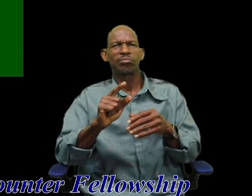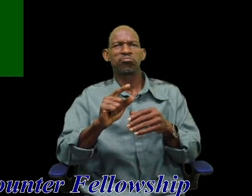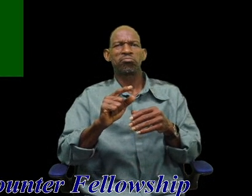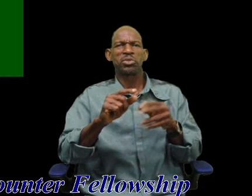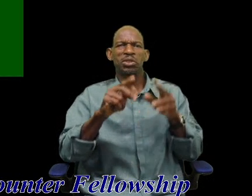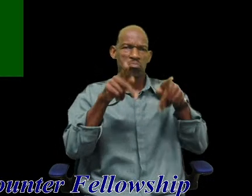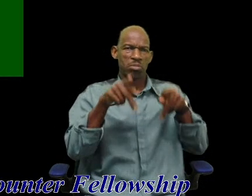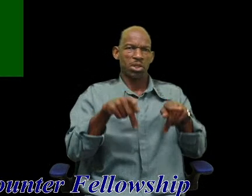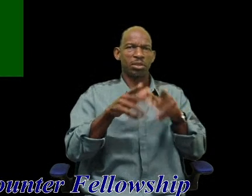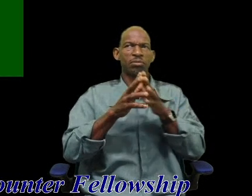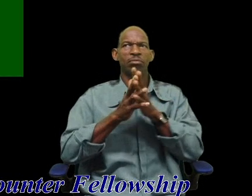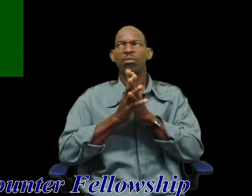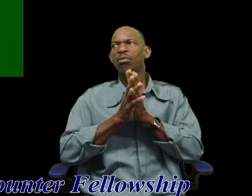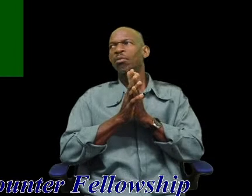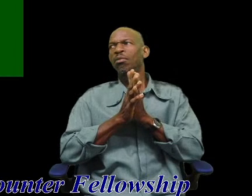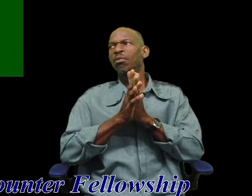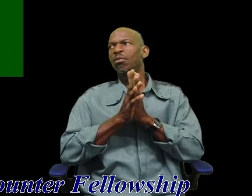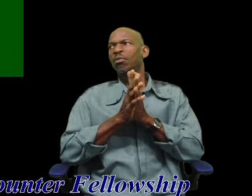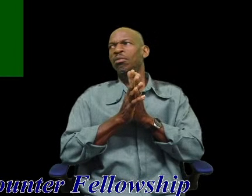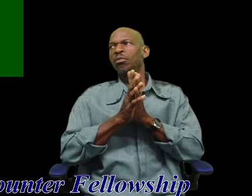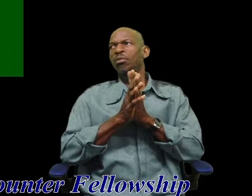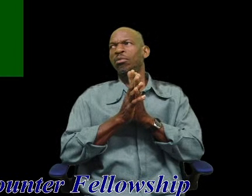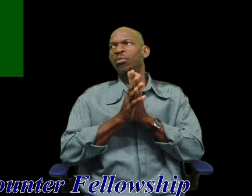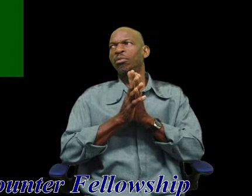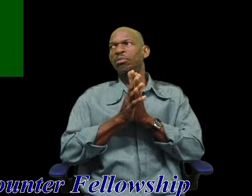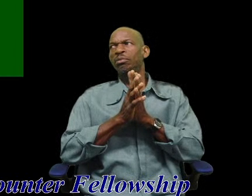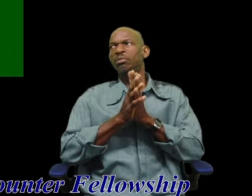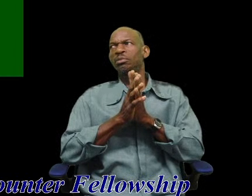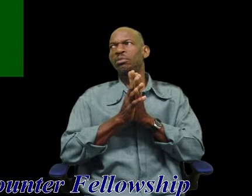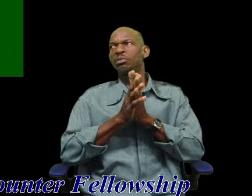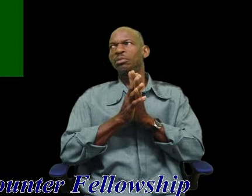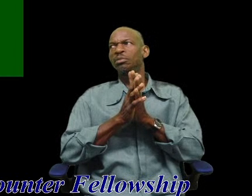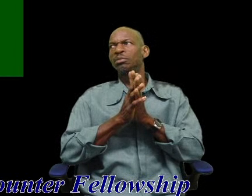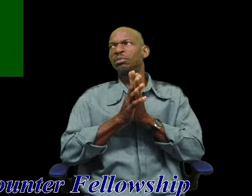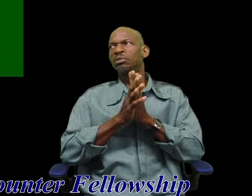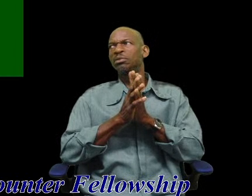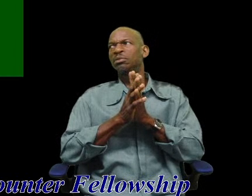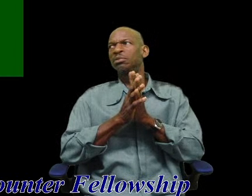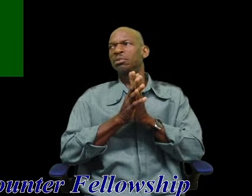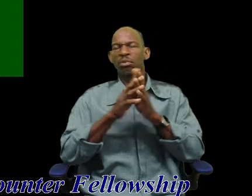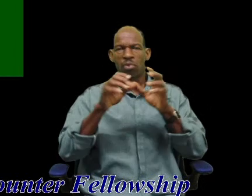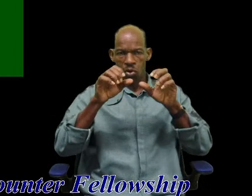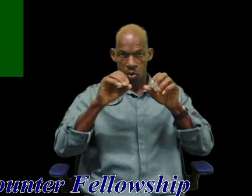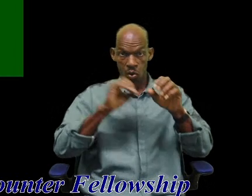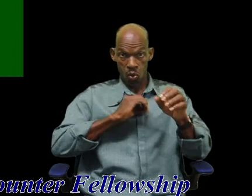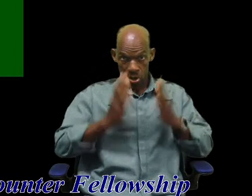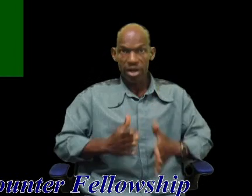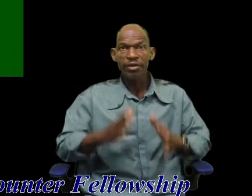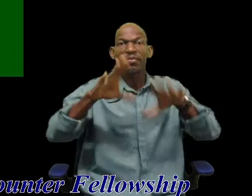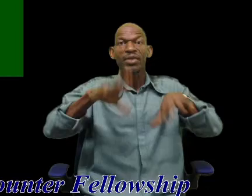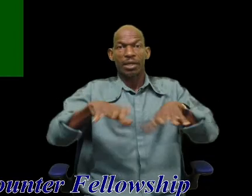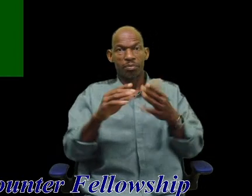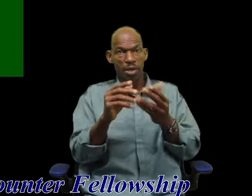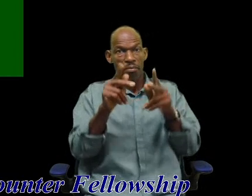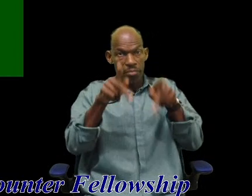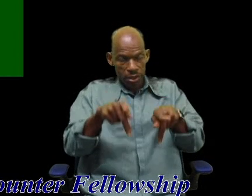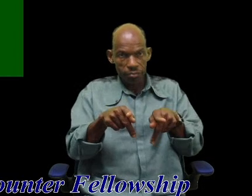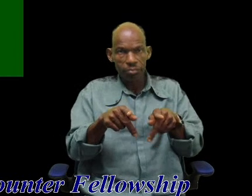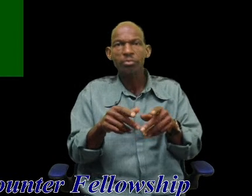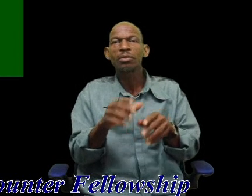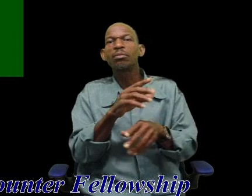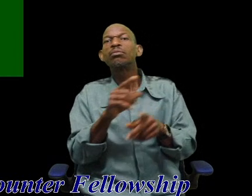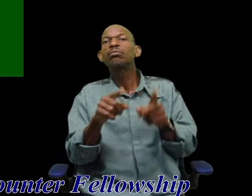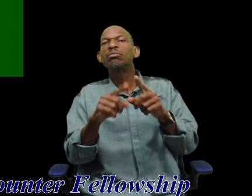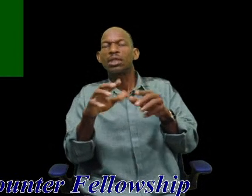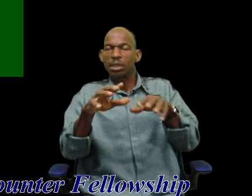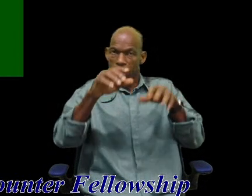Okay, so our owner could be yes, a person, but it could also be an animal like a cat. It